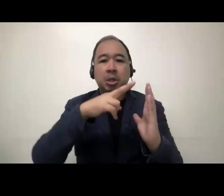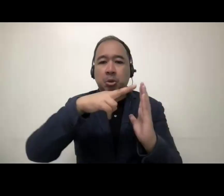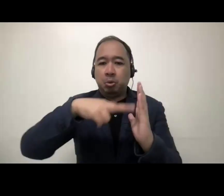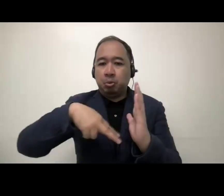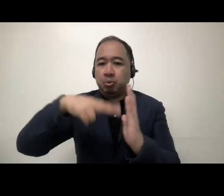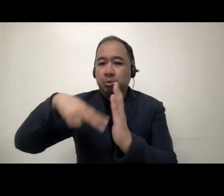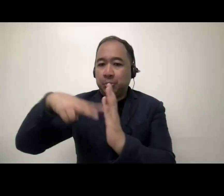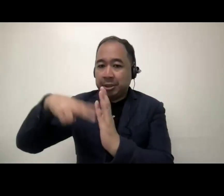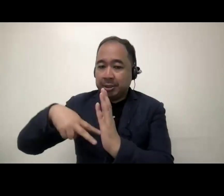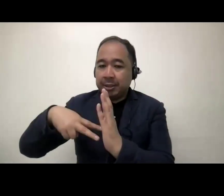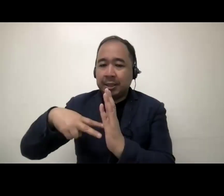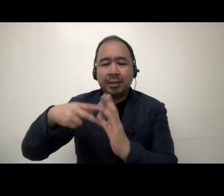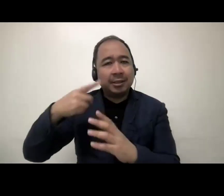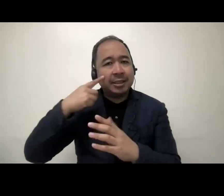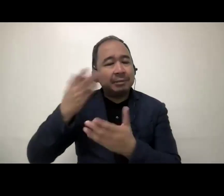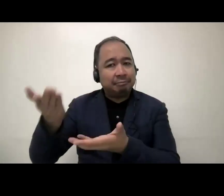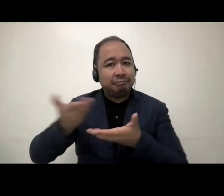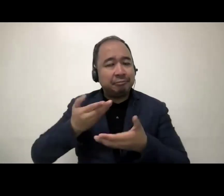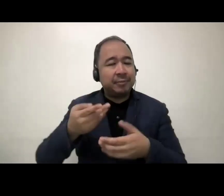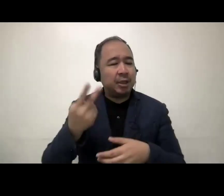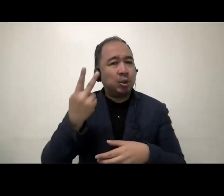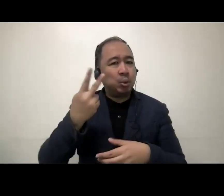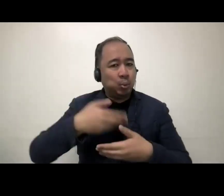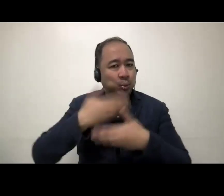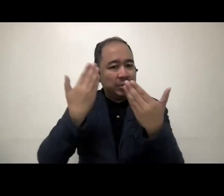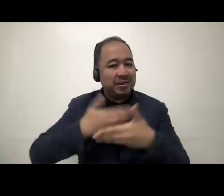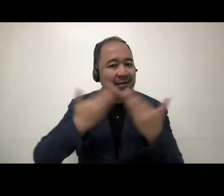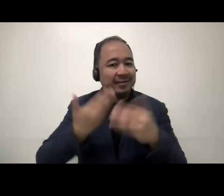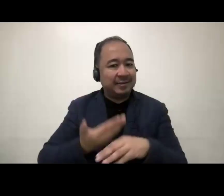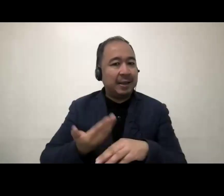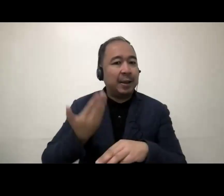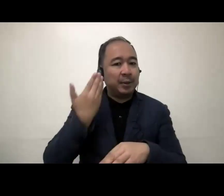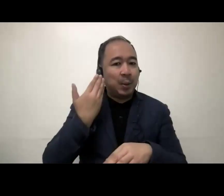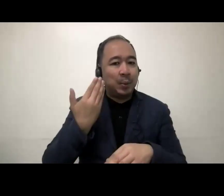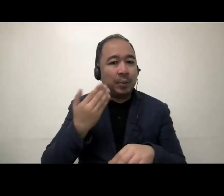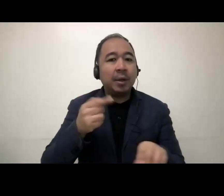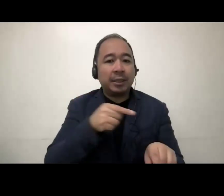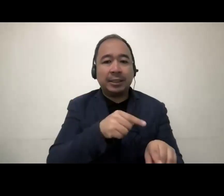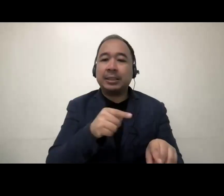forward. And I'll come back to that process in a minute.